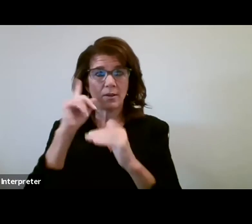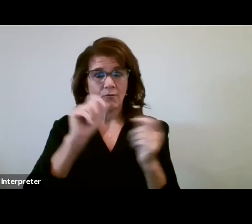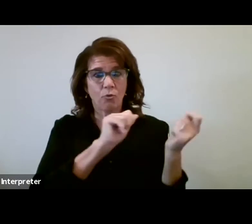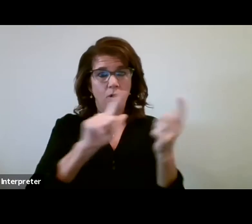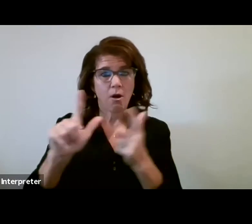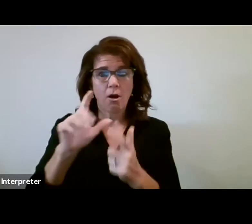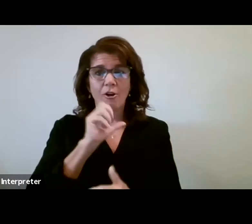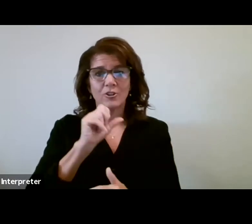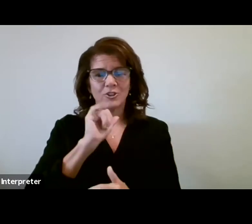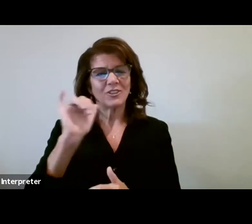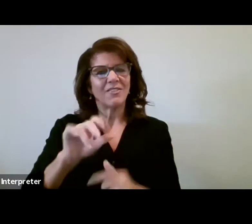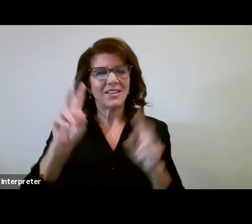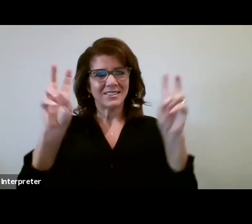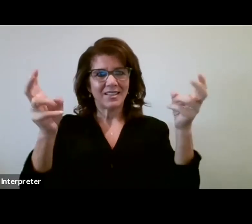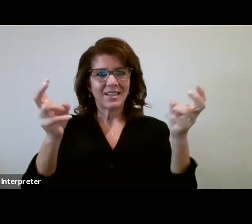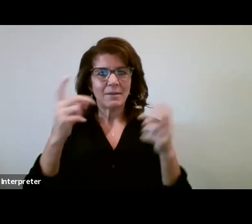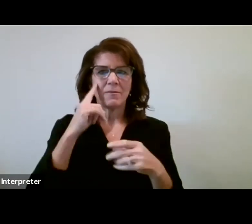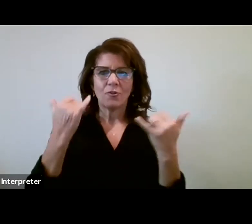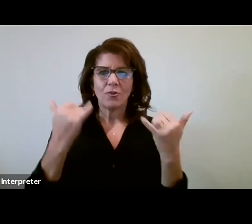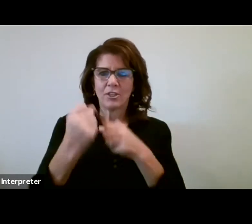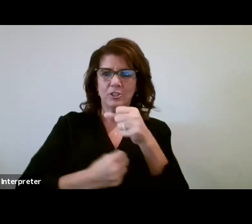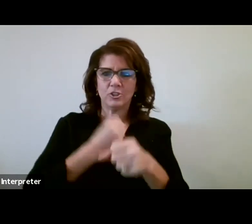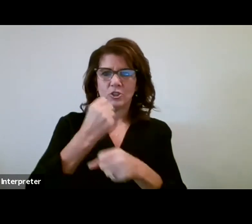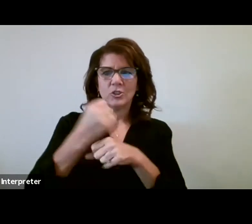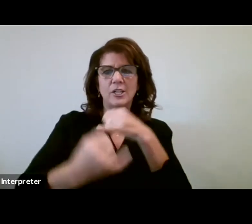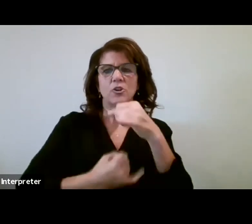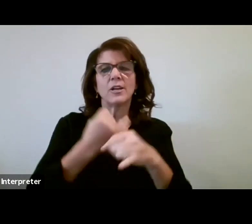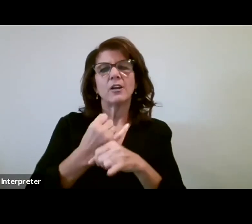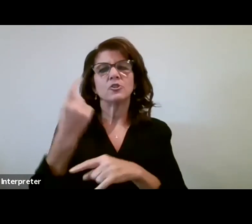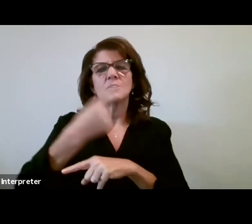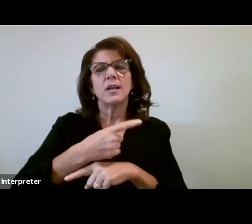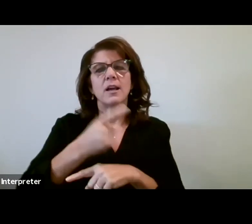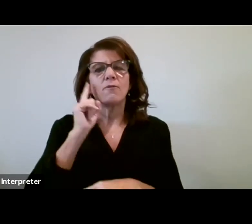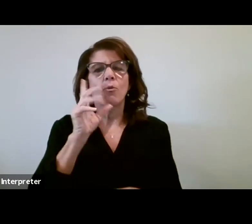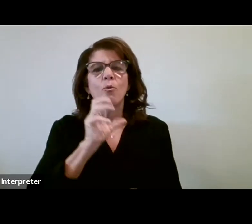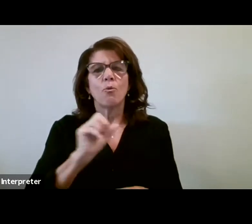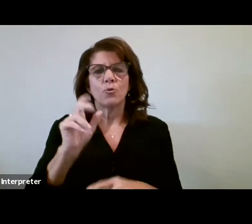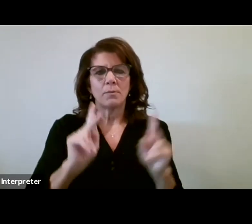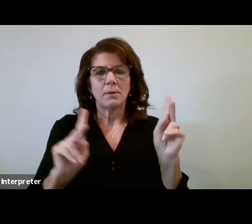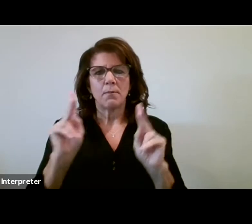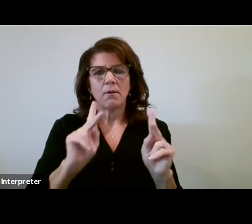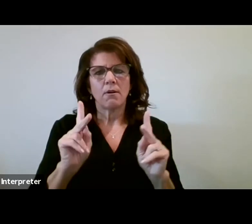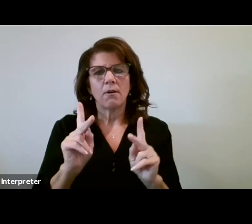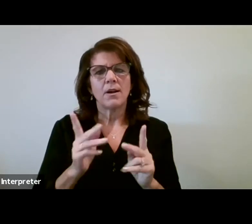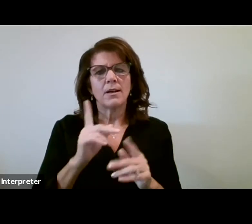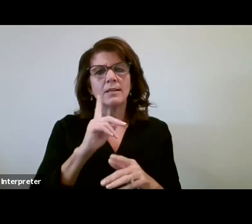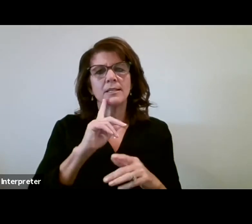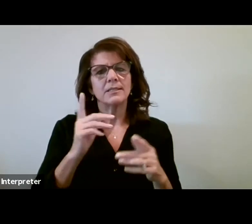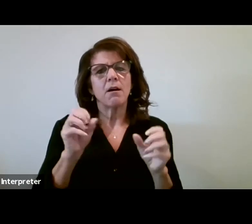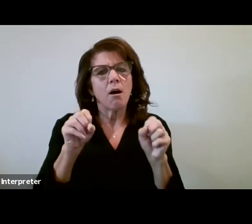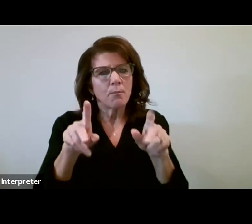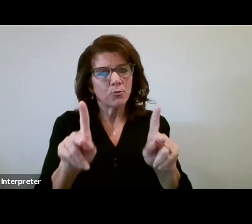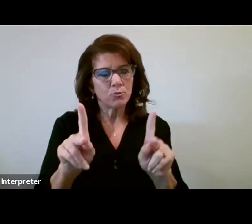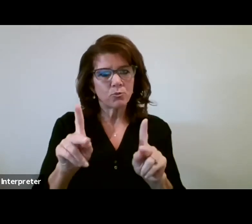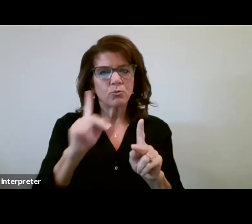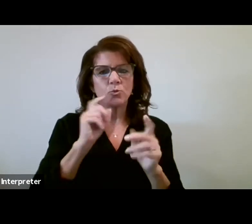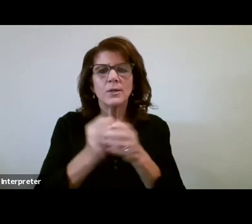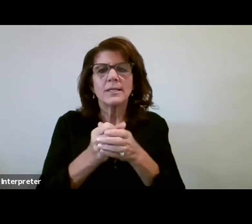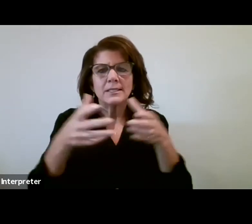the theme of this year's International Day of Older Persons, offers an important chance to